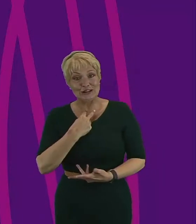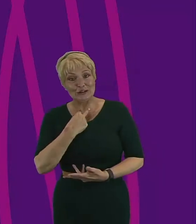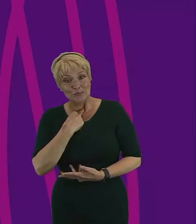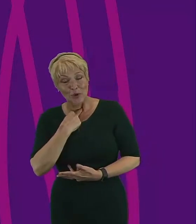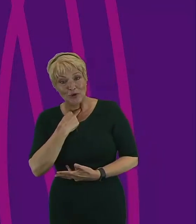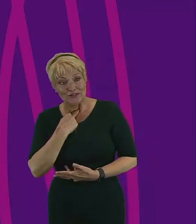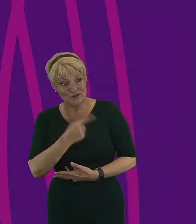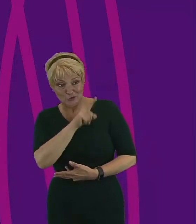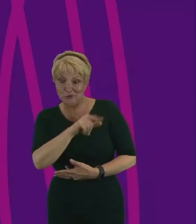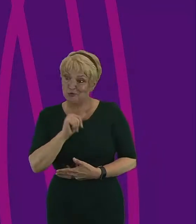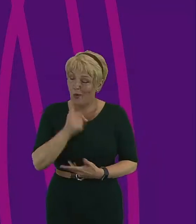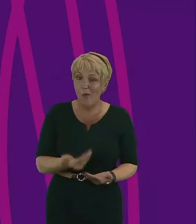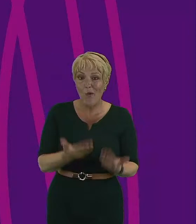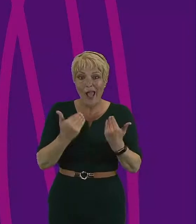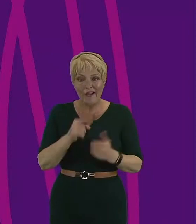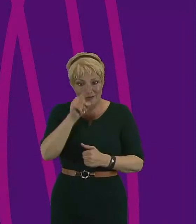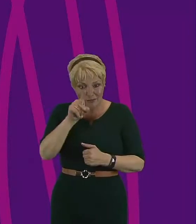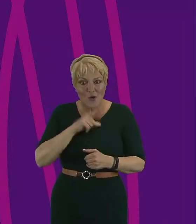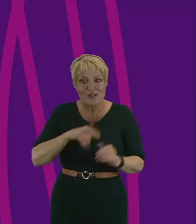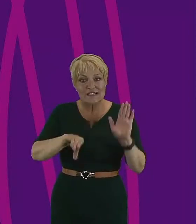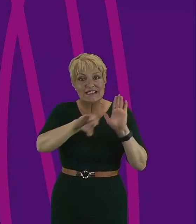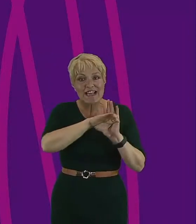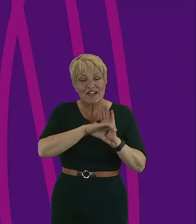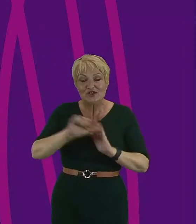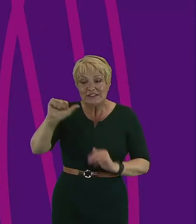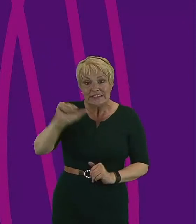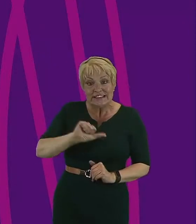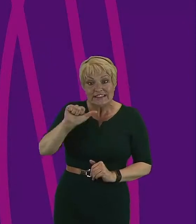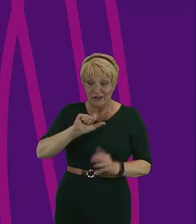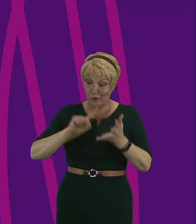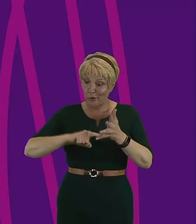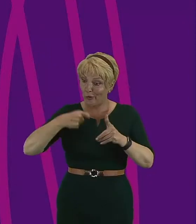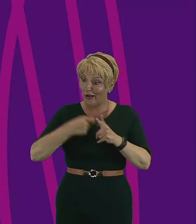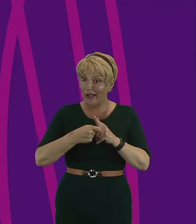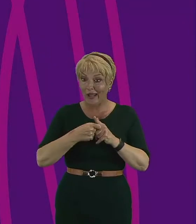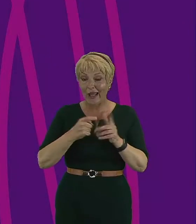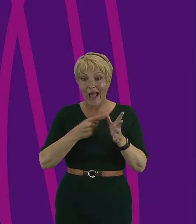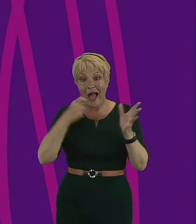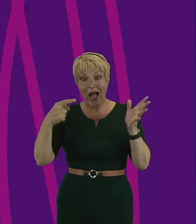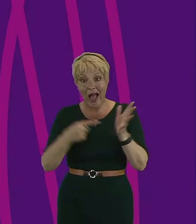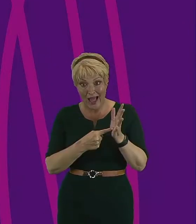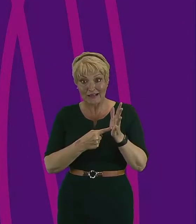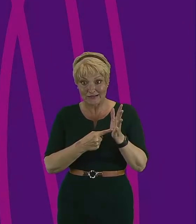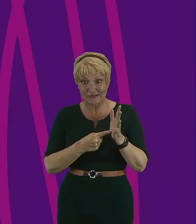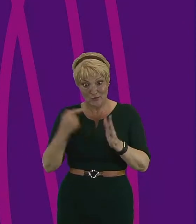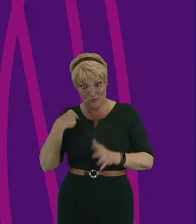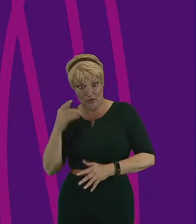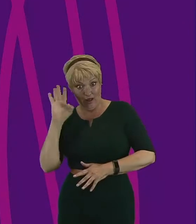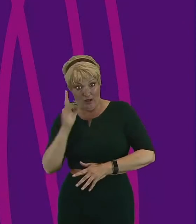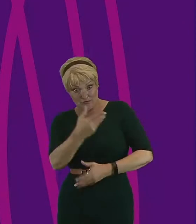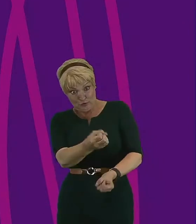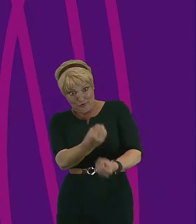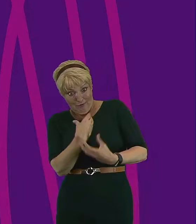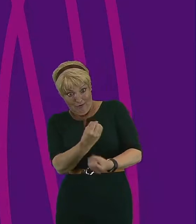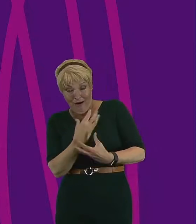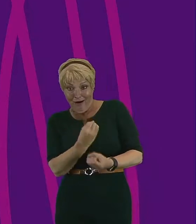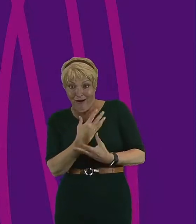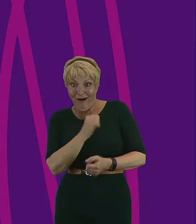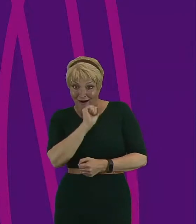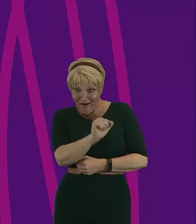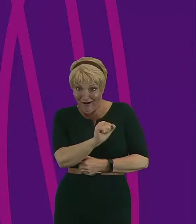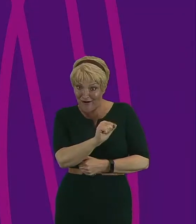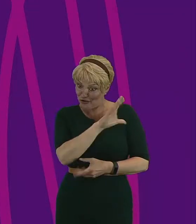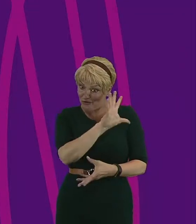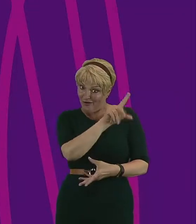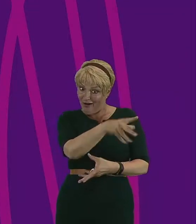of the credit, which was the Section 16 of the UK Act, which we've listened to the member and to others about that section,